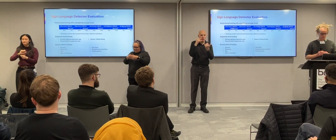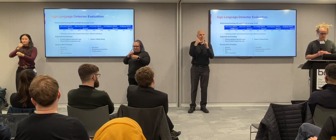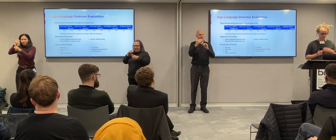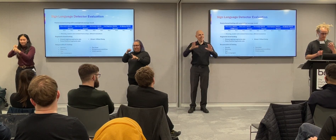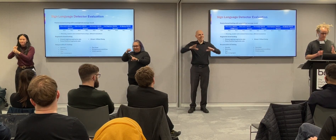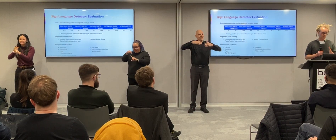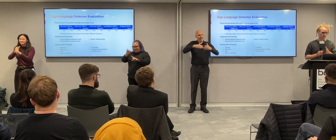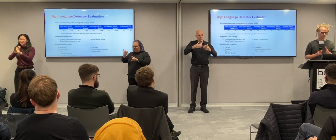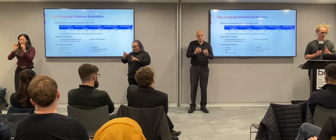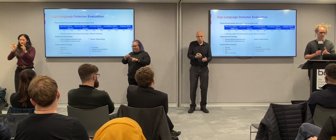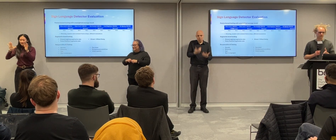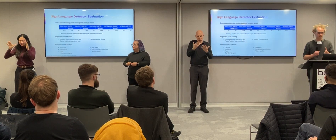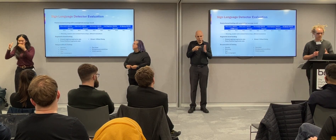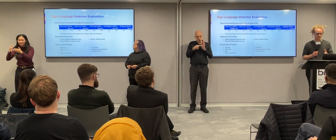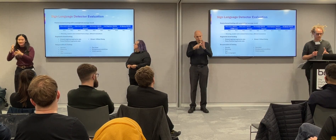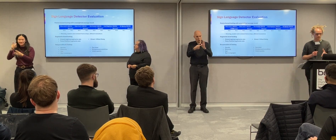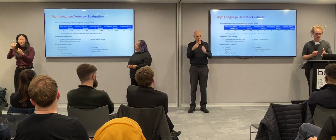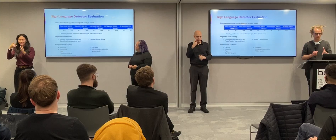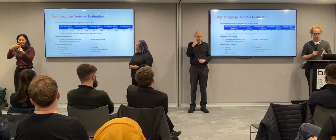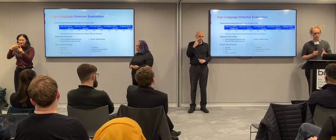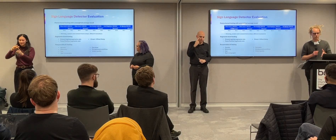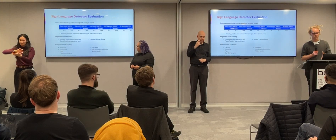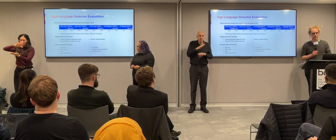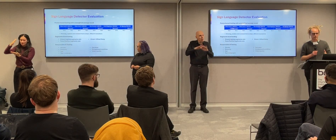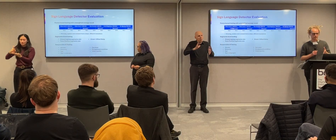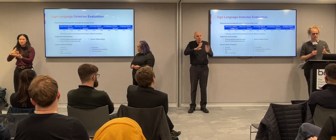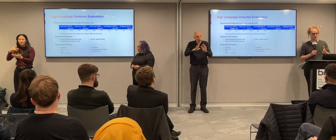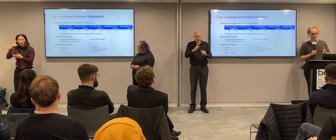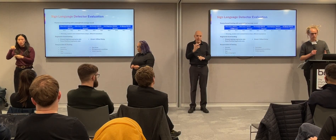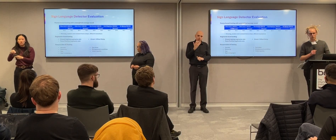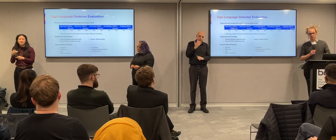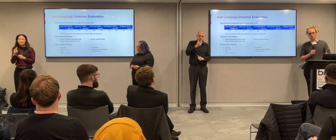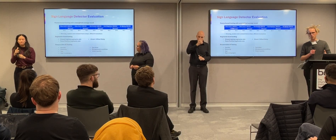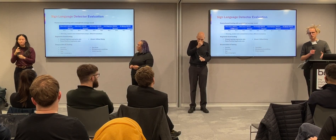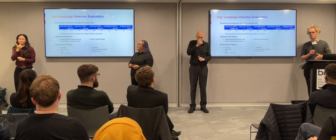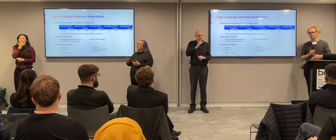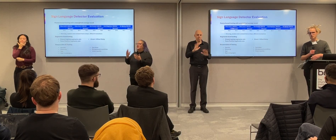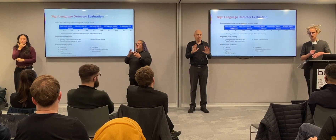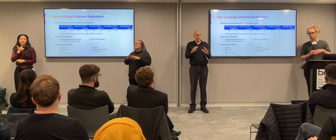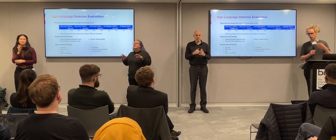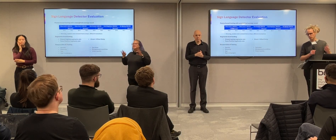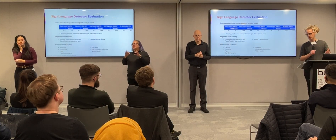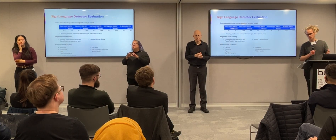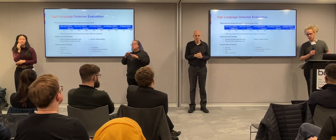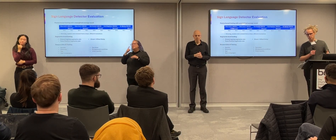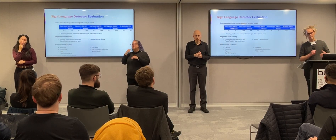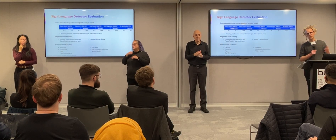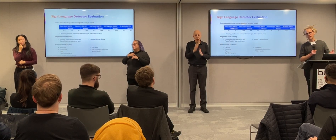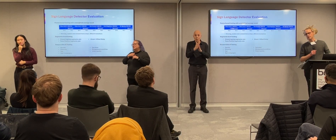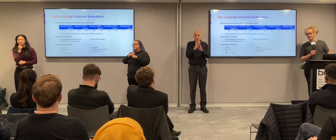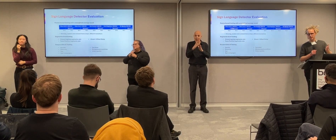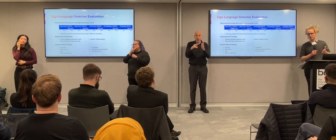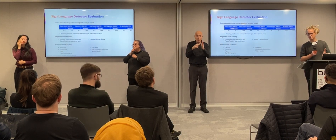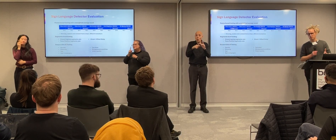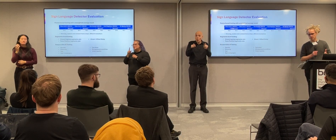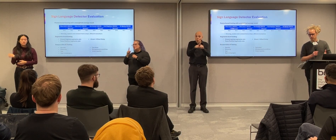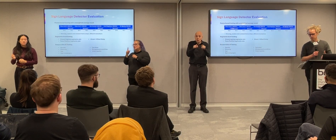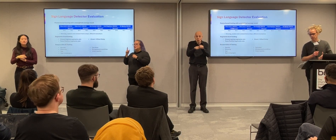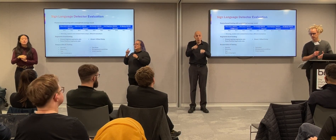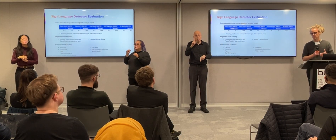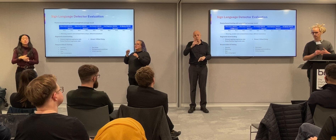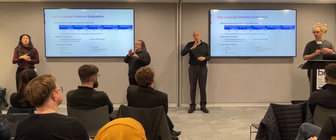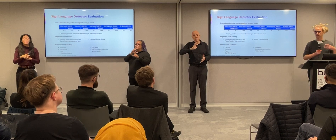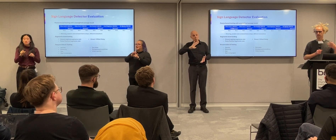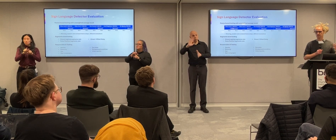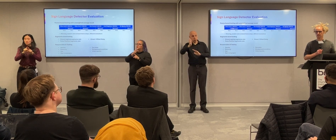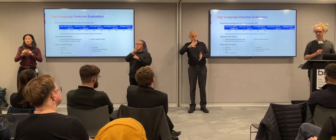Yeah, and yeah, obviously, kind of like it's important for us that the model works both for right hand and left hand dominant